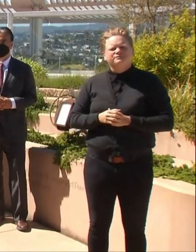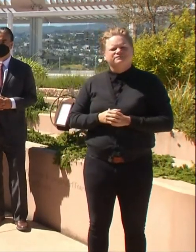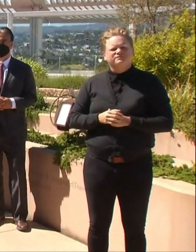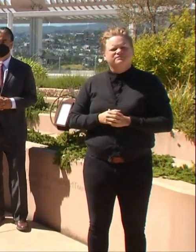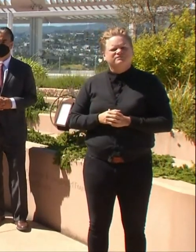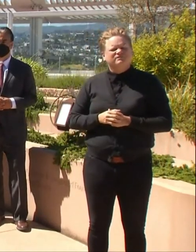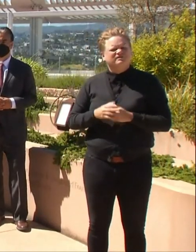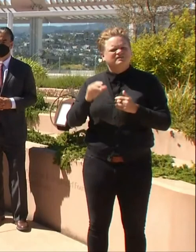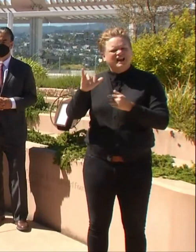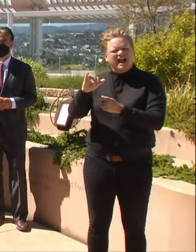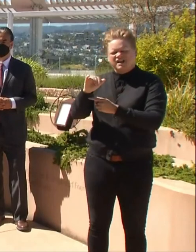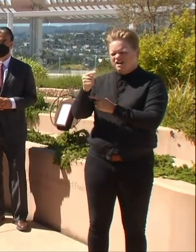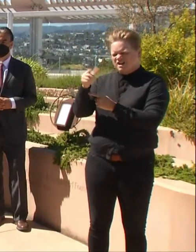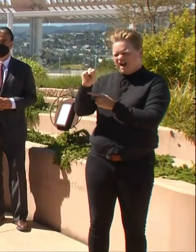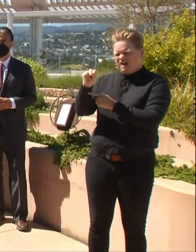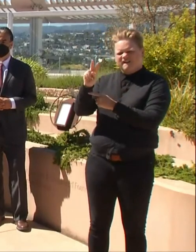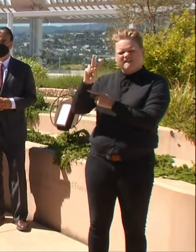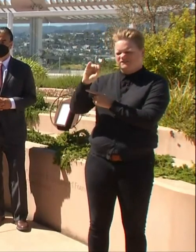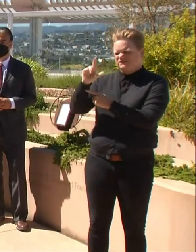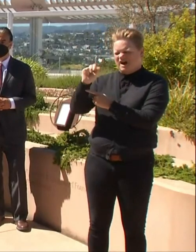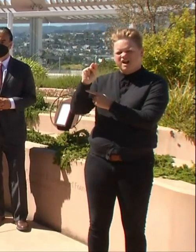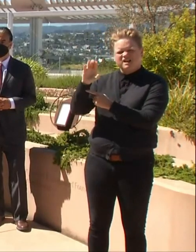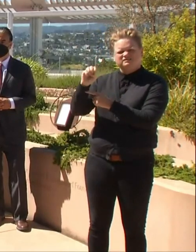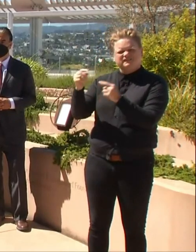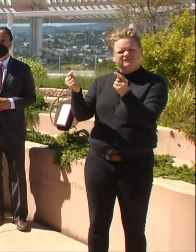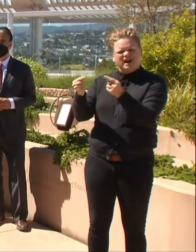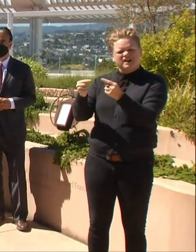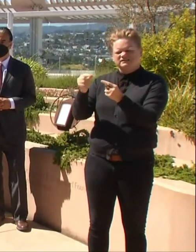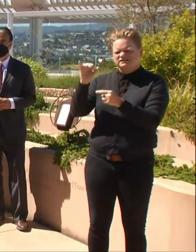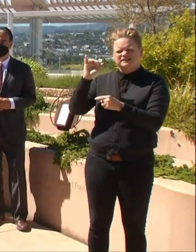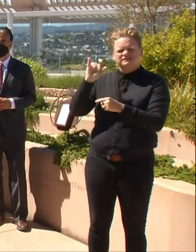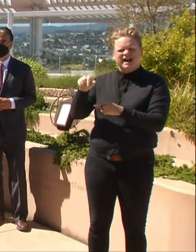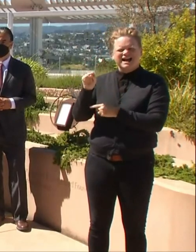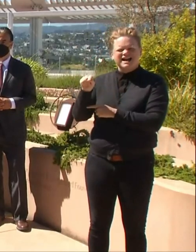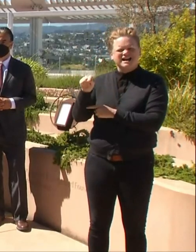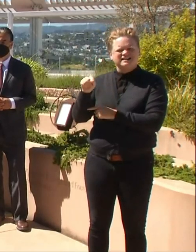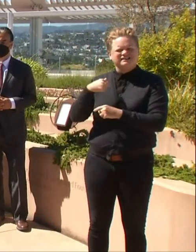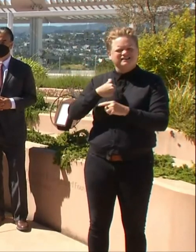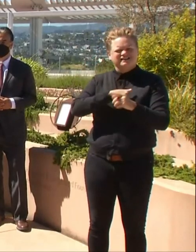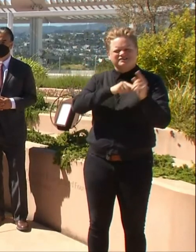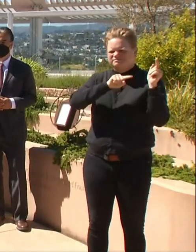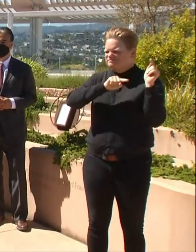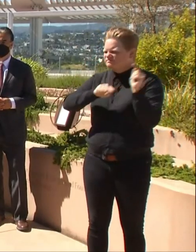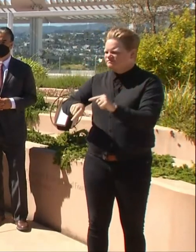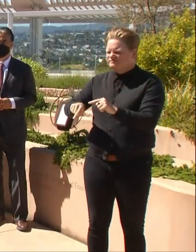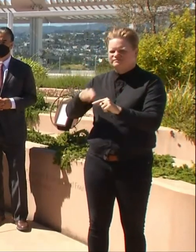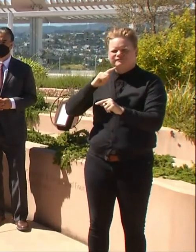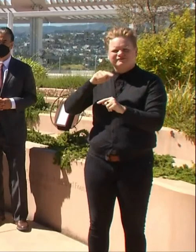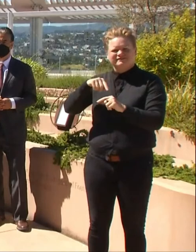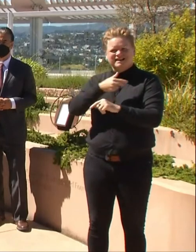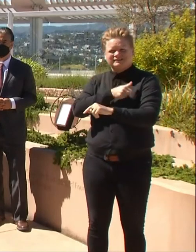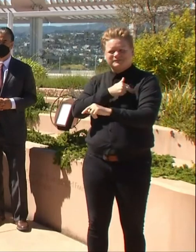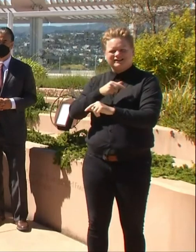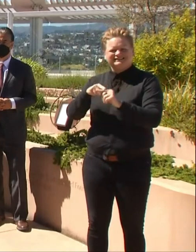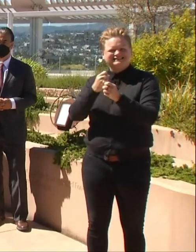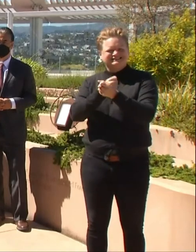up at this hospital to be saved because of what we know occurs is the